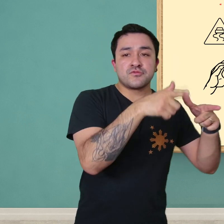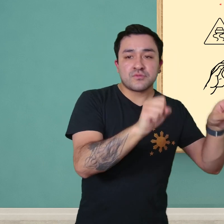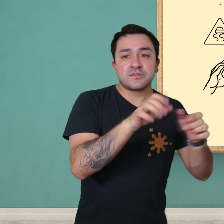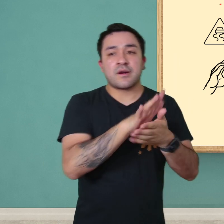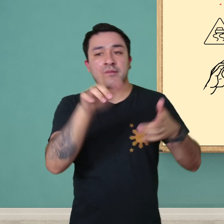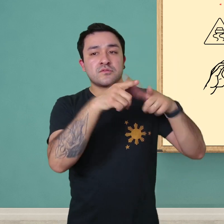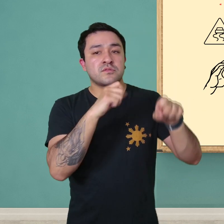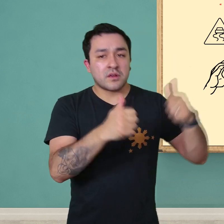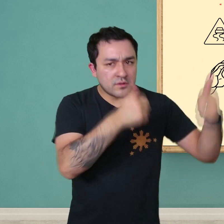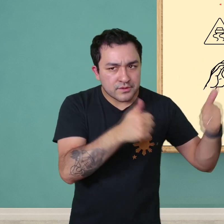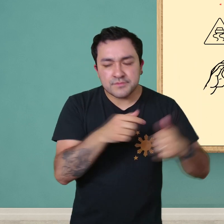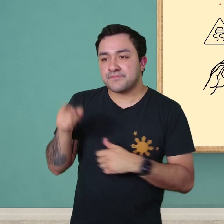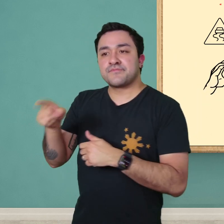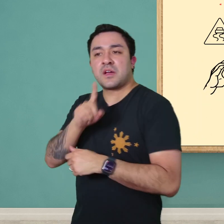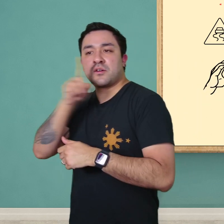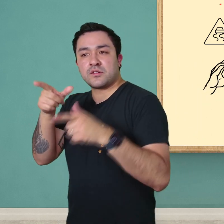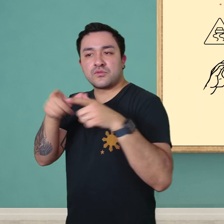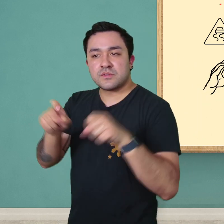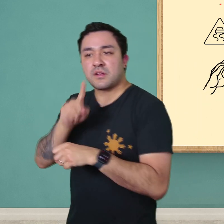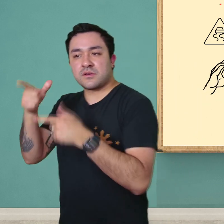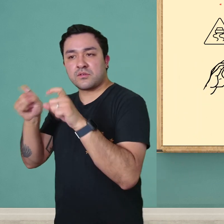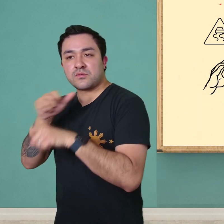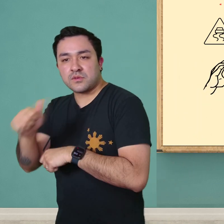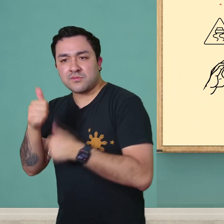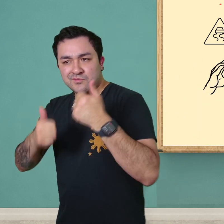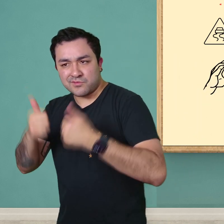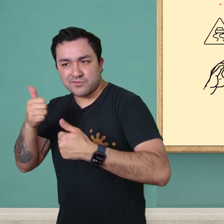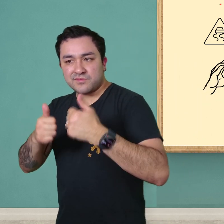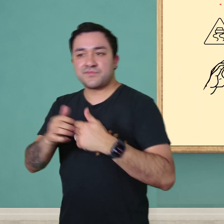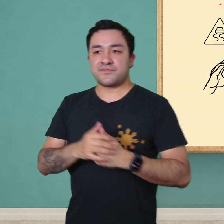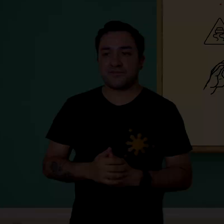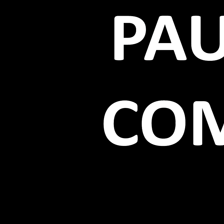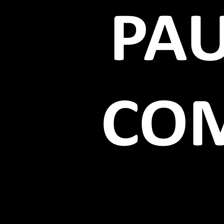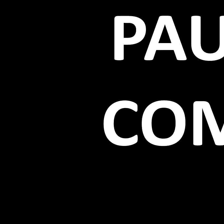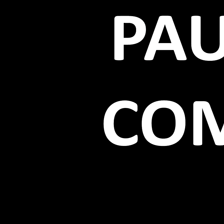and classify them as linguistic or non-linguistic.